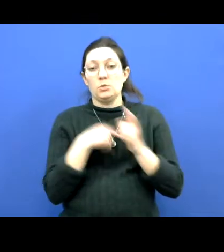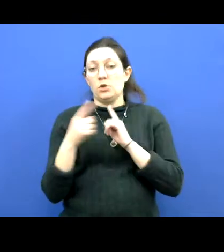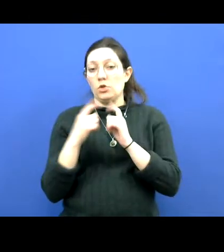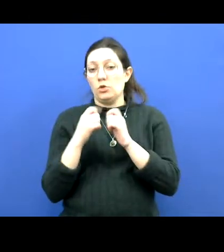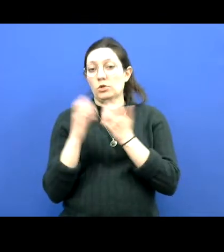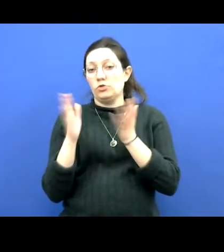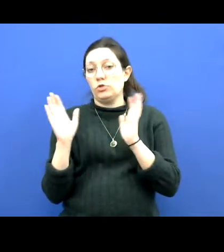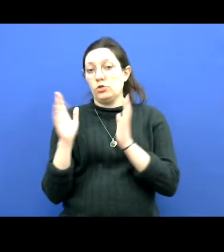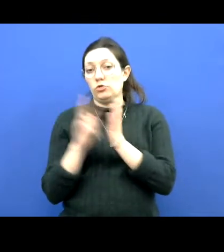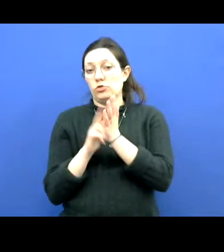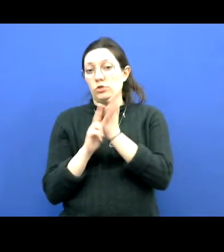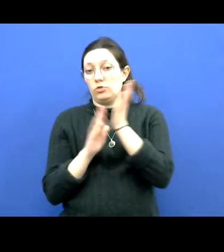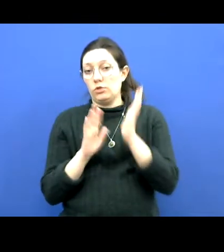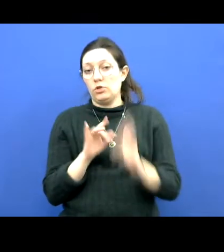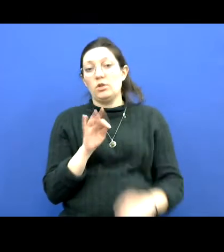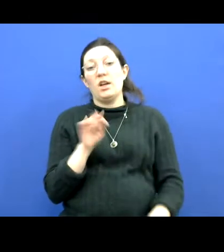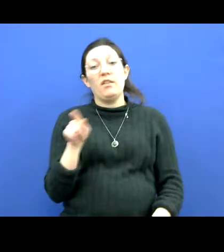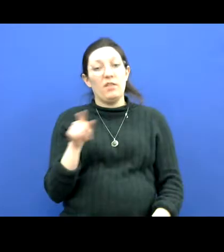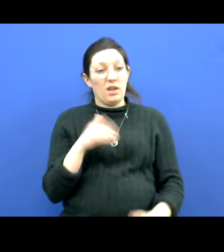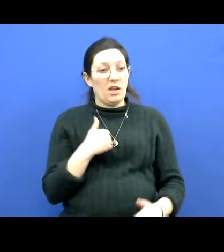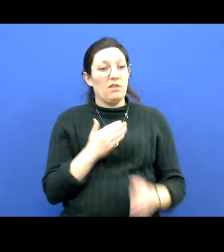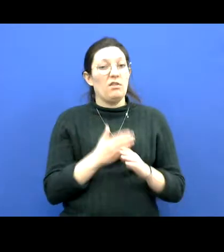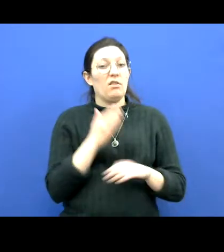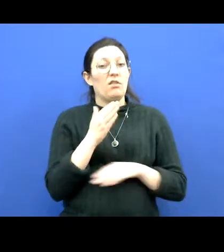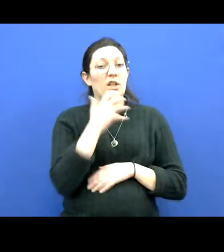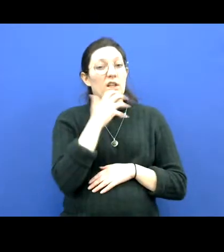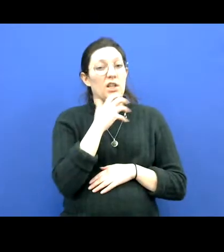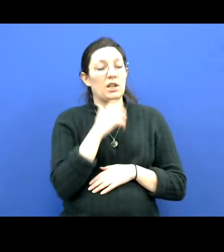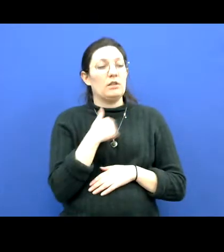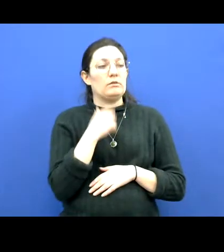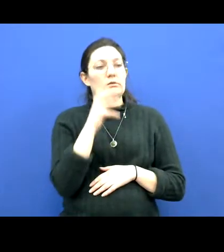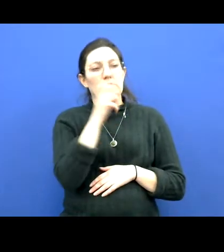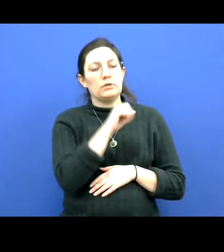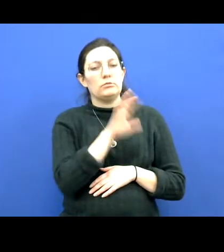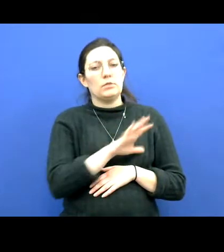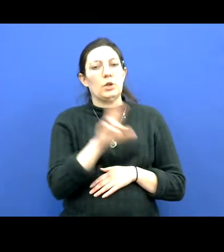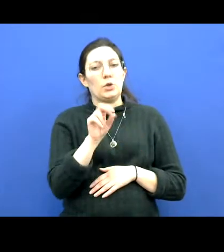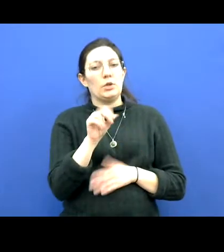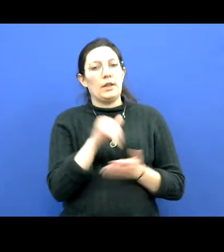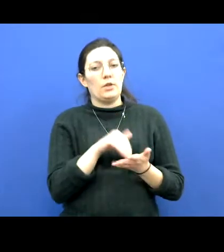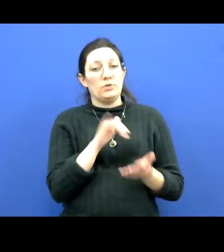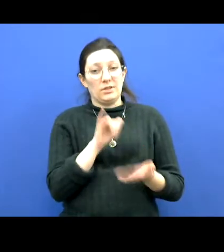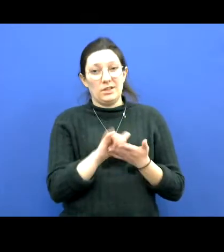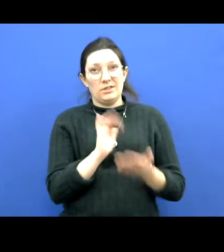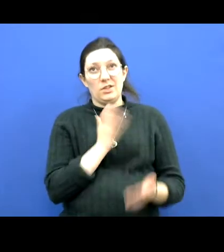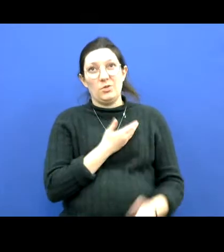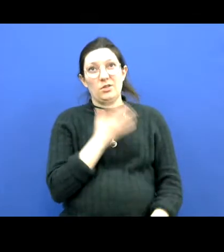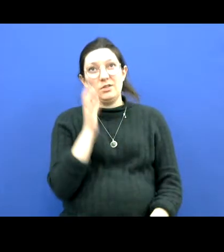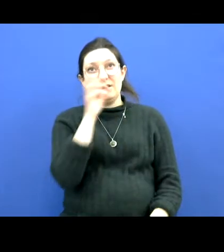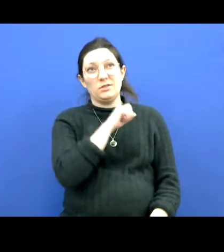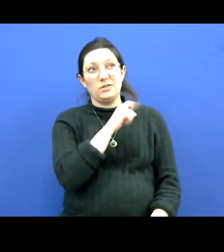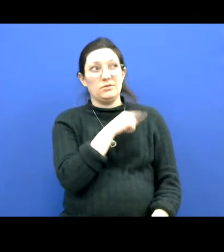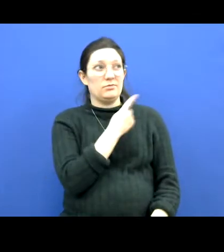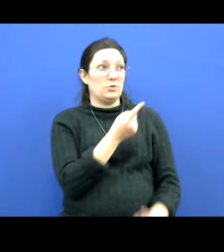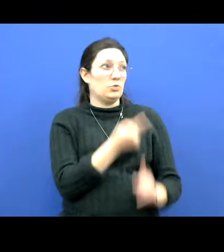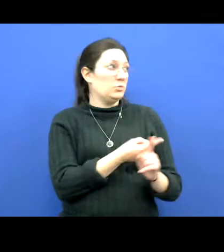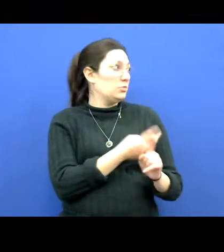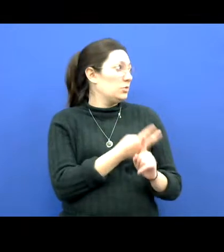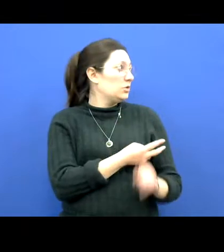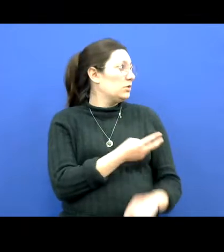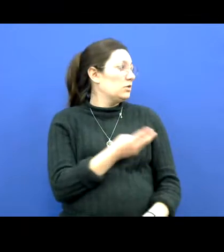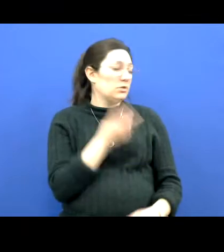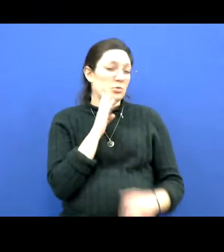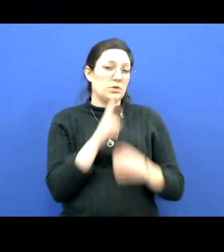contractor, if they have excessive heating, it's probably around 30K, which is what we would say from the 2 months. That's great. But I figure this